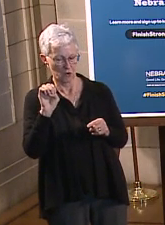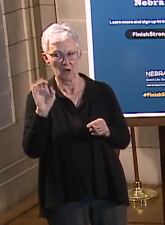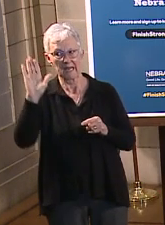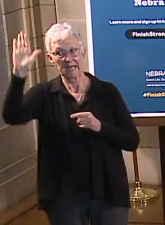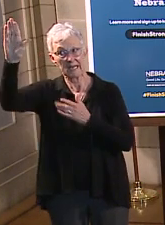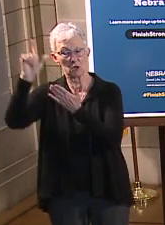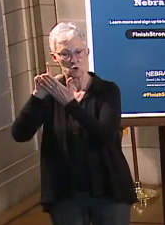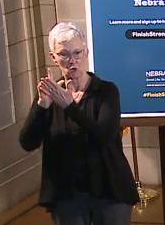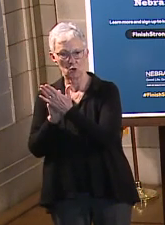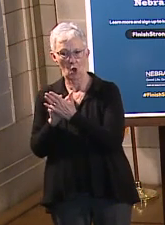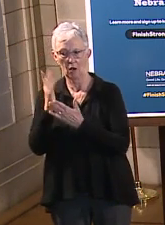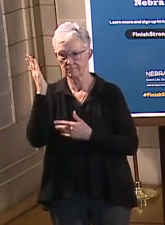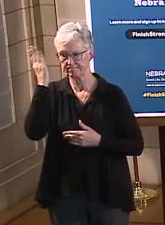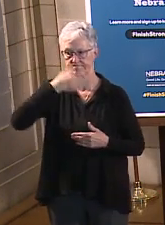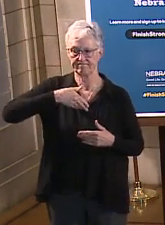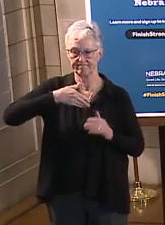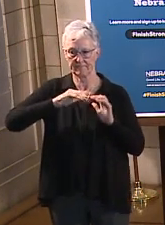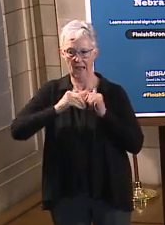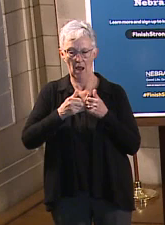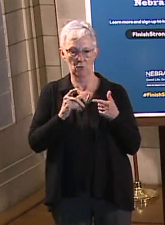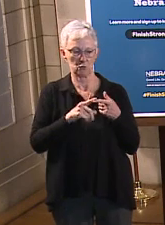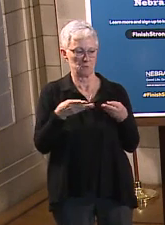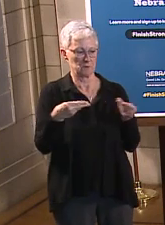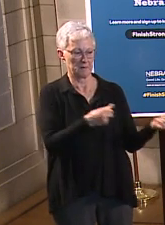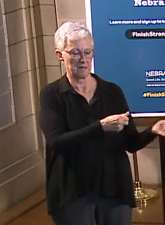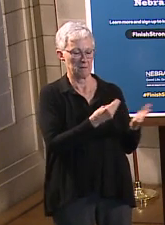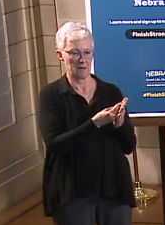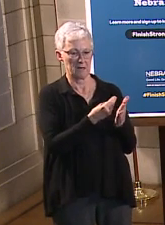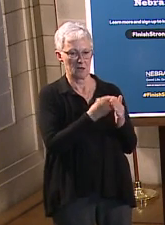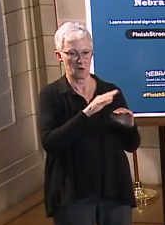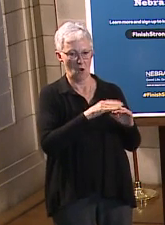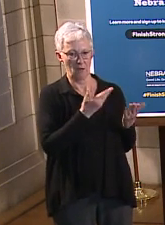spend more money on the things the Democrats have been trying to spend money on for a long time.